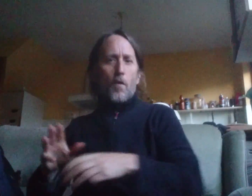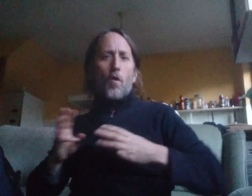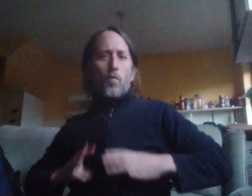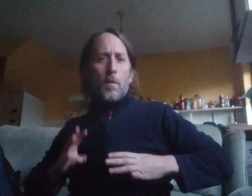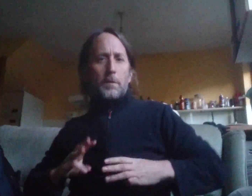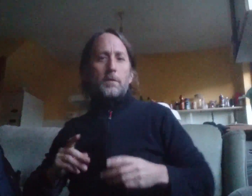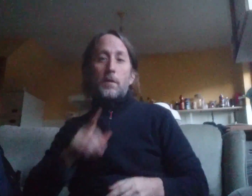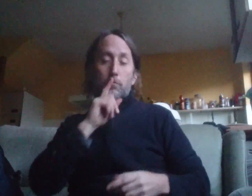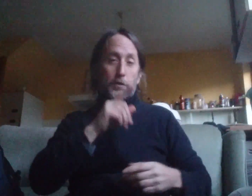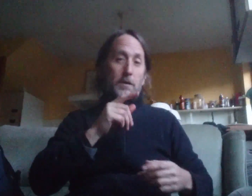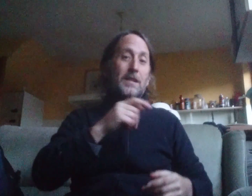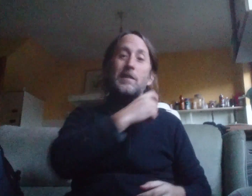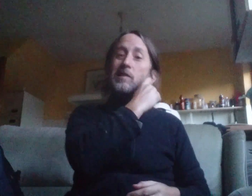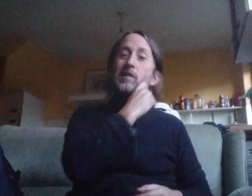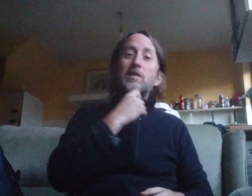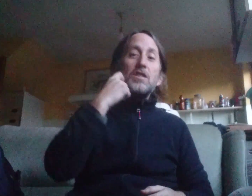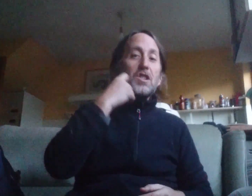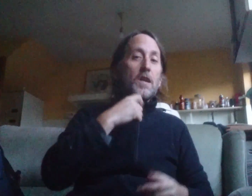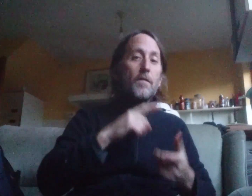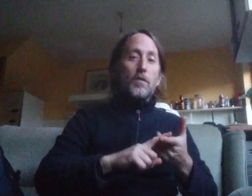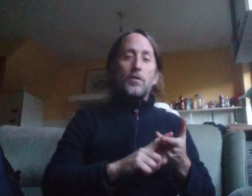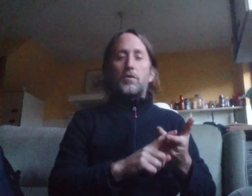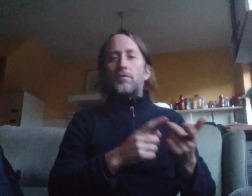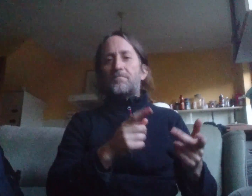shavers, and electric knives were packaged for Dad.